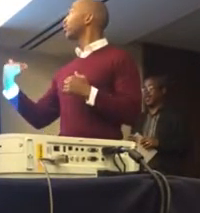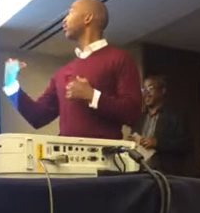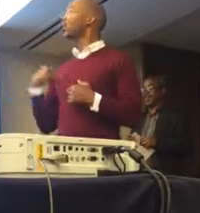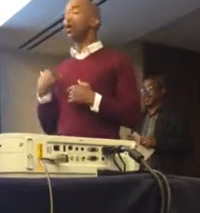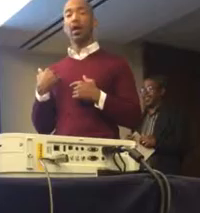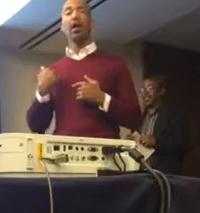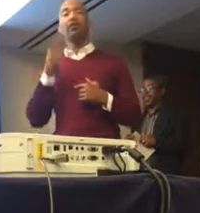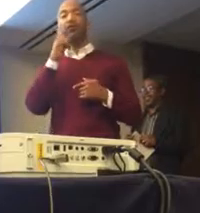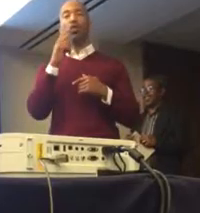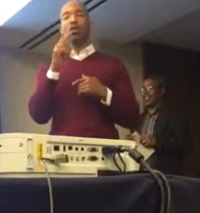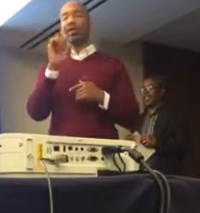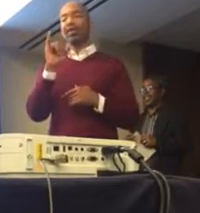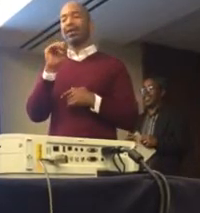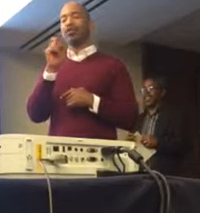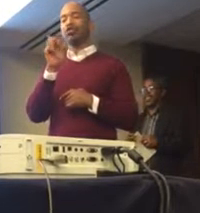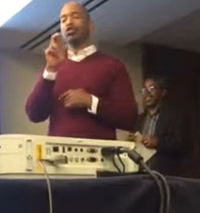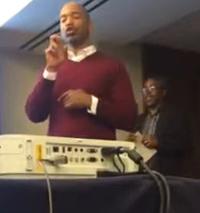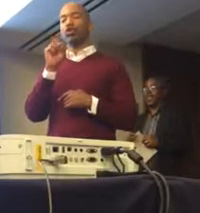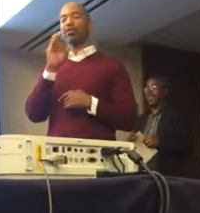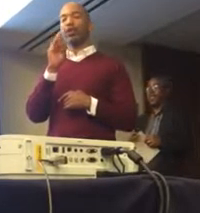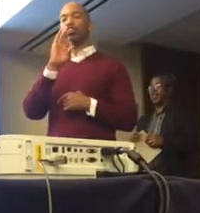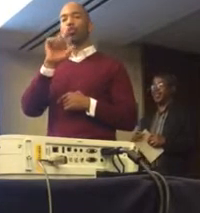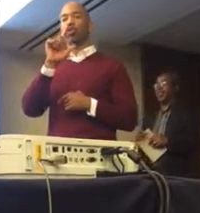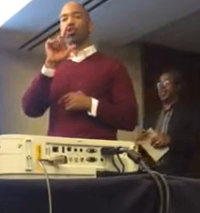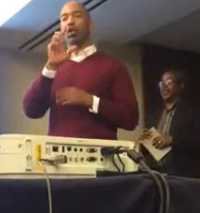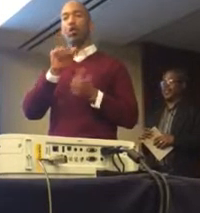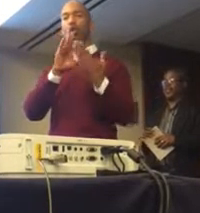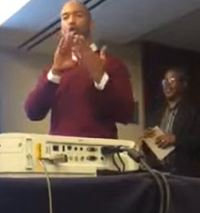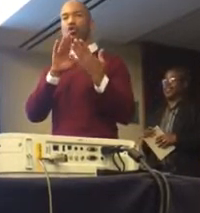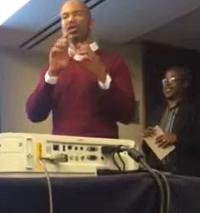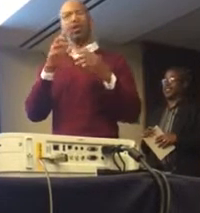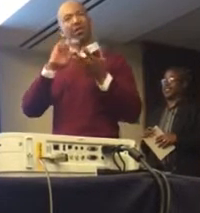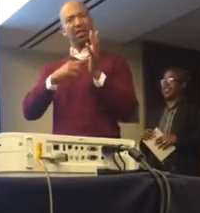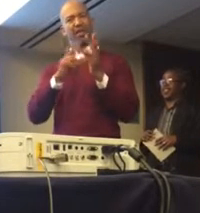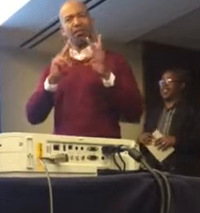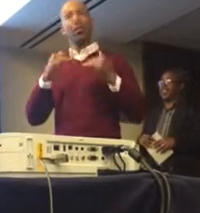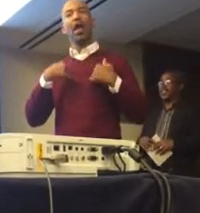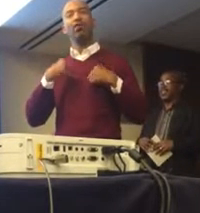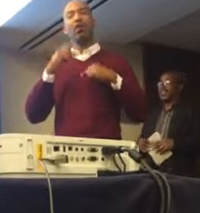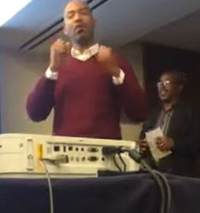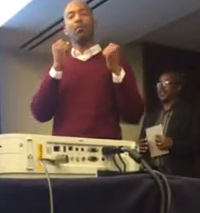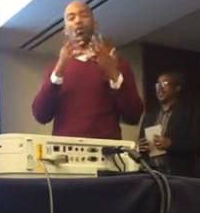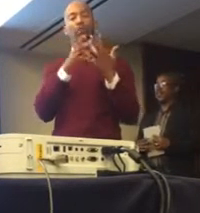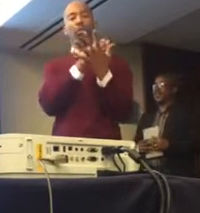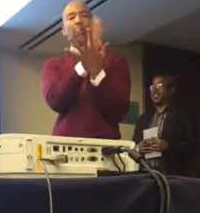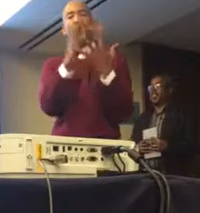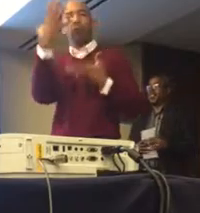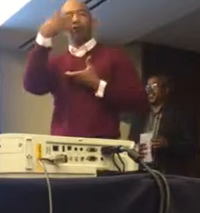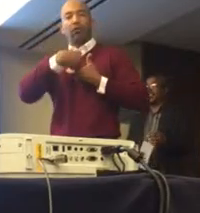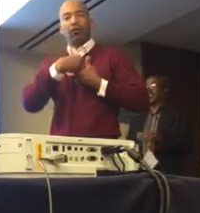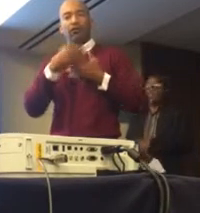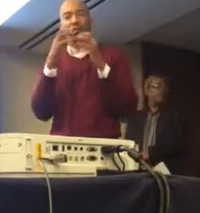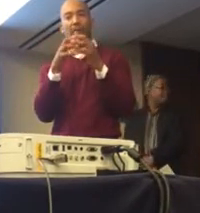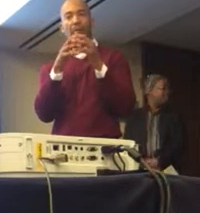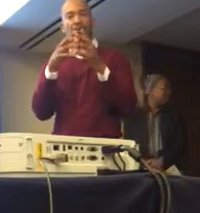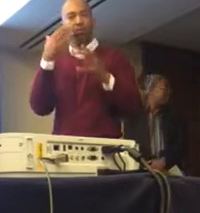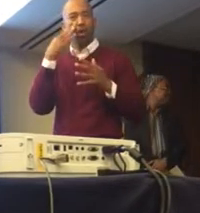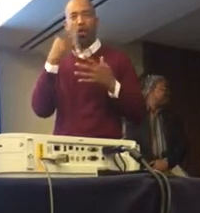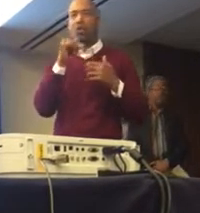intersectional approach. The way I came into this, I've already shared a bit with it, but my first